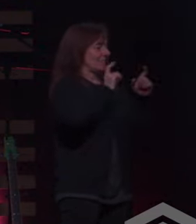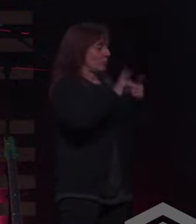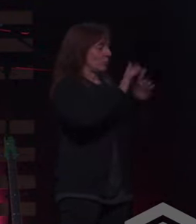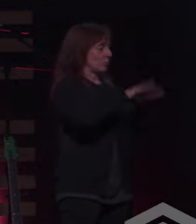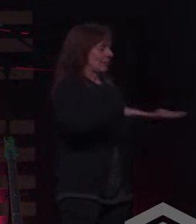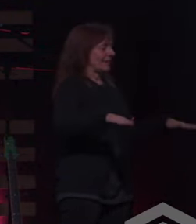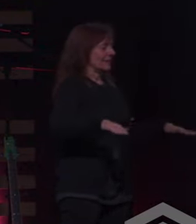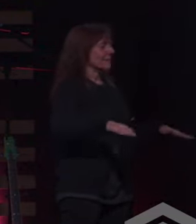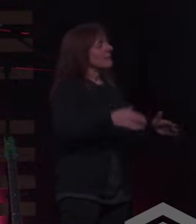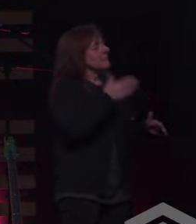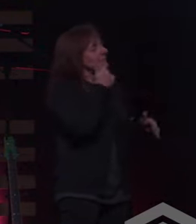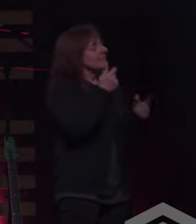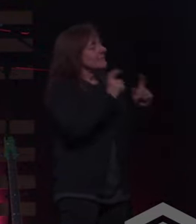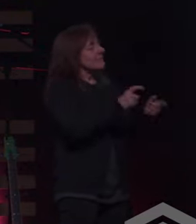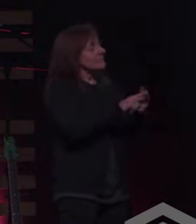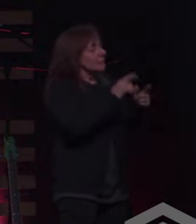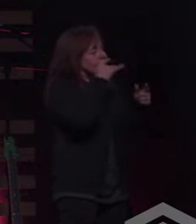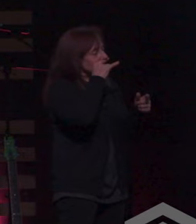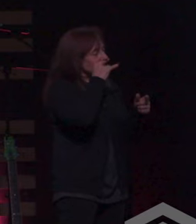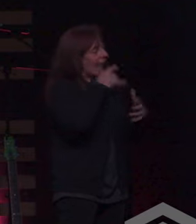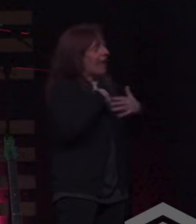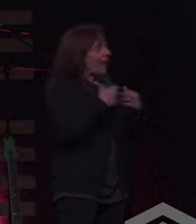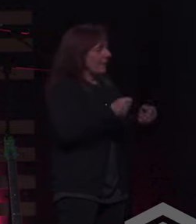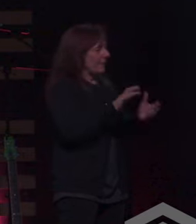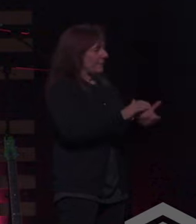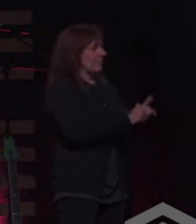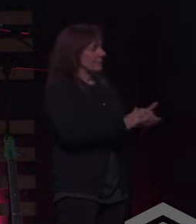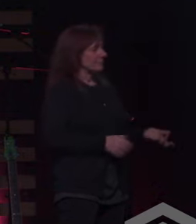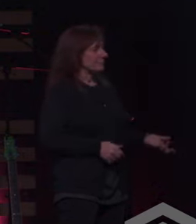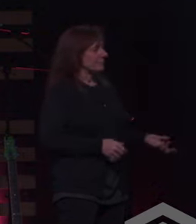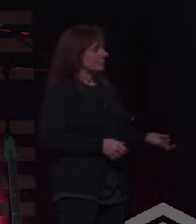what the greatest gift you can give your kids is? A healthy marriage.